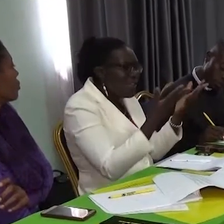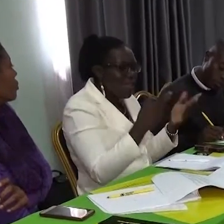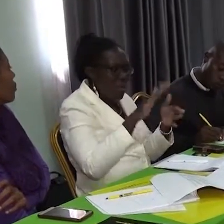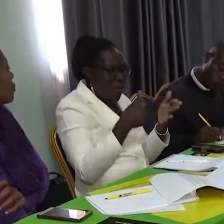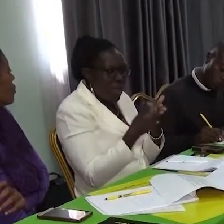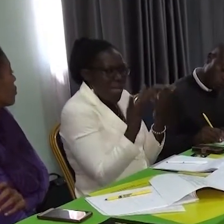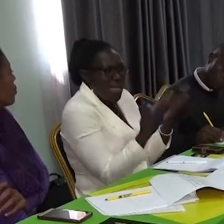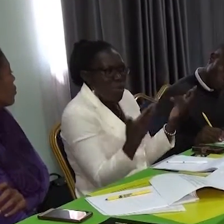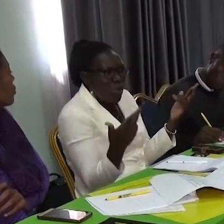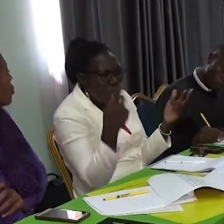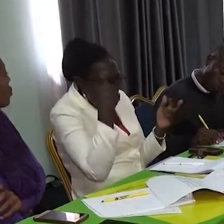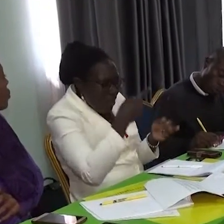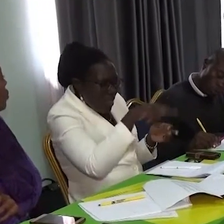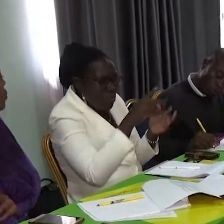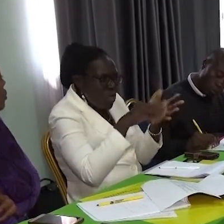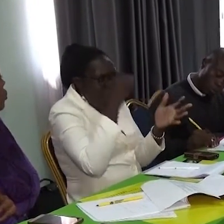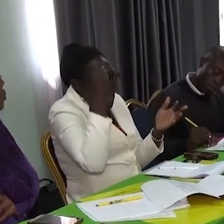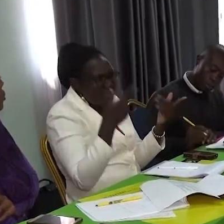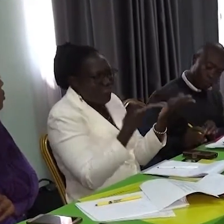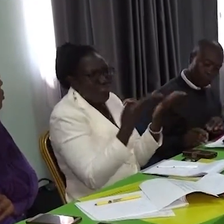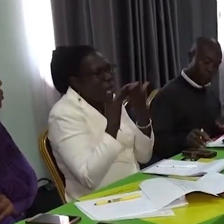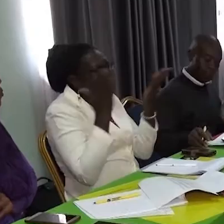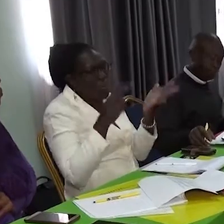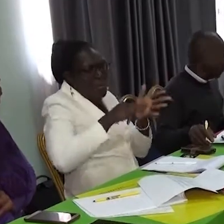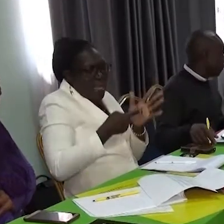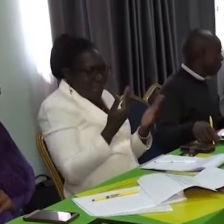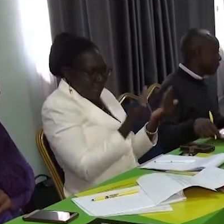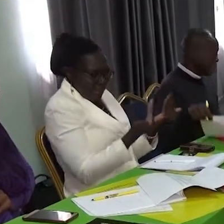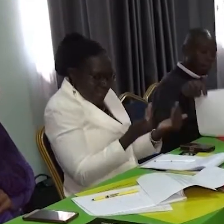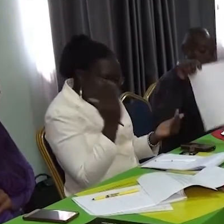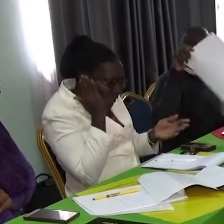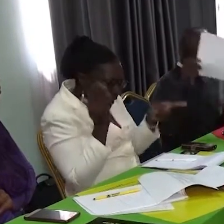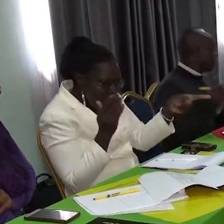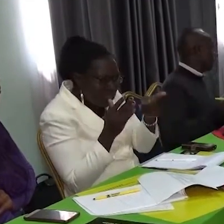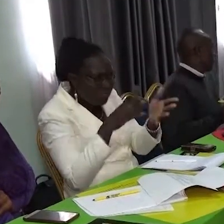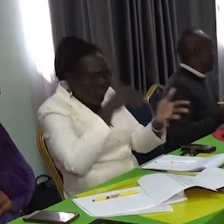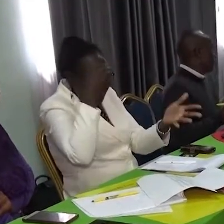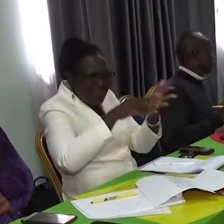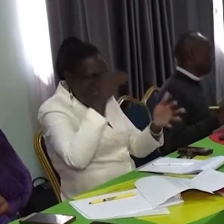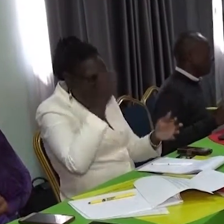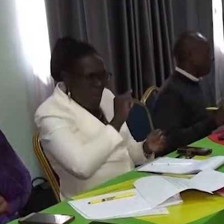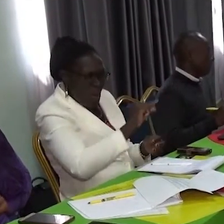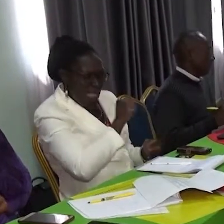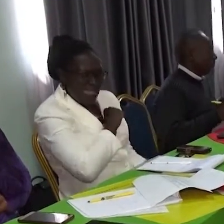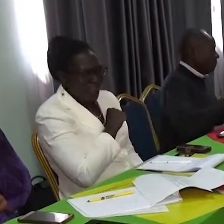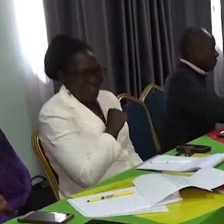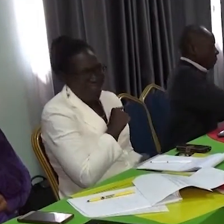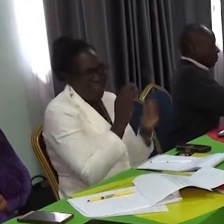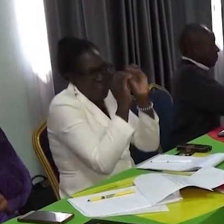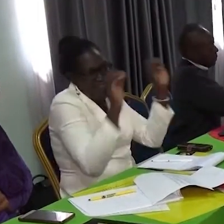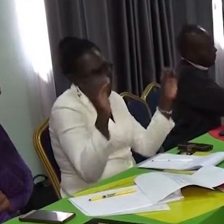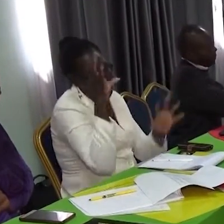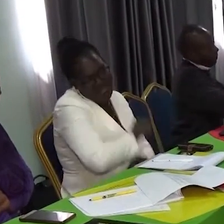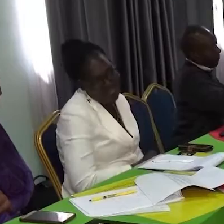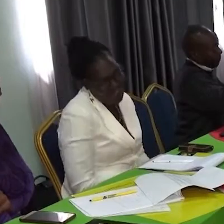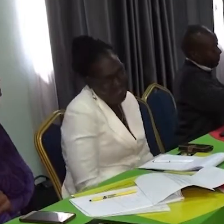can also get trained just as the other children. So this was the only challenge that they were having. So they did